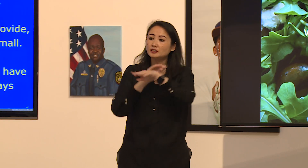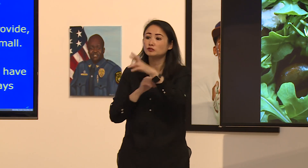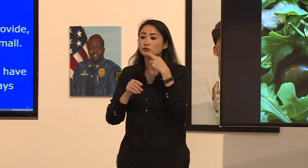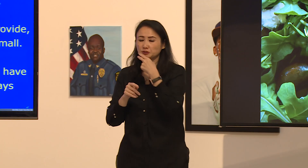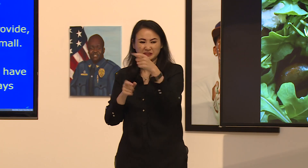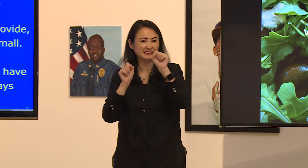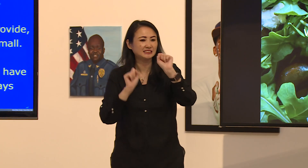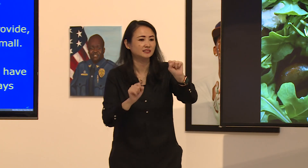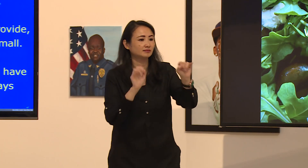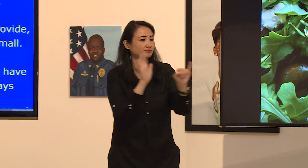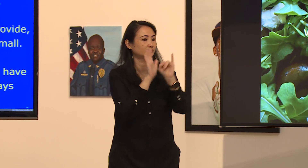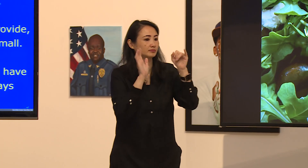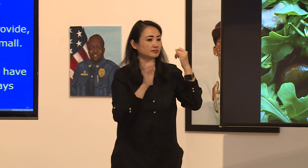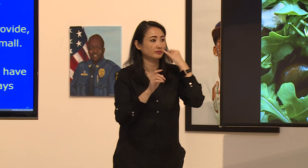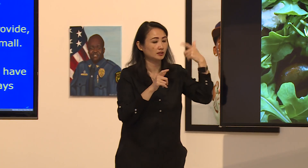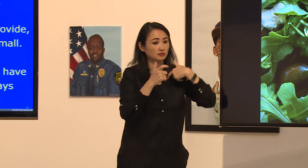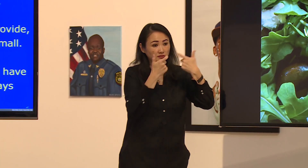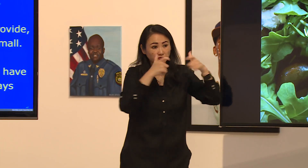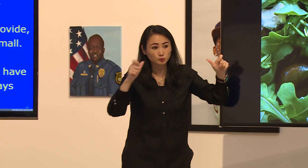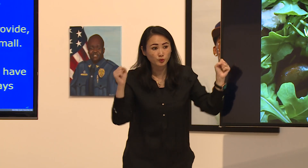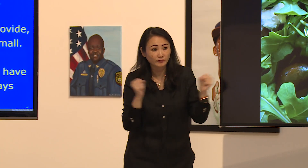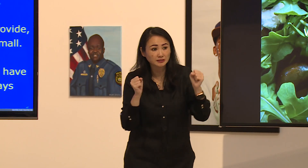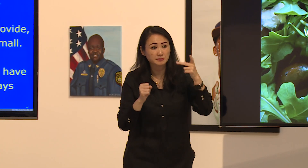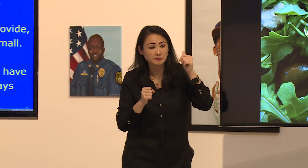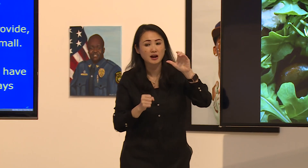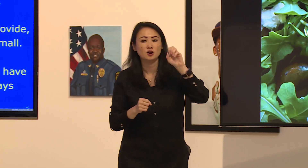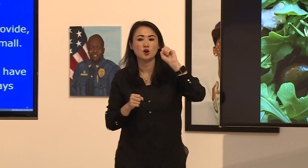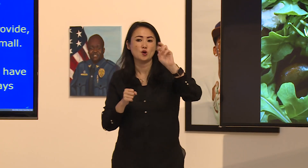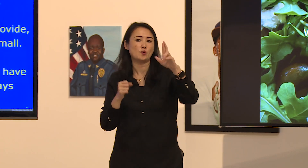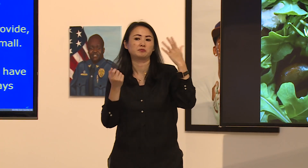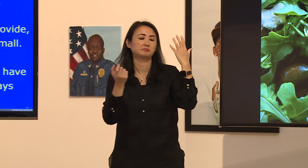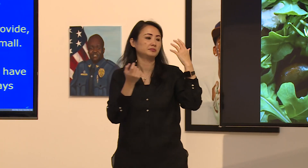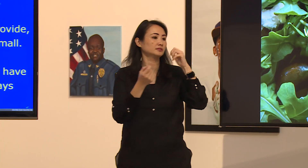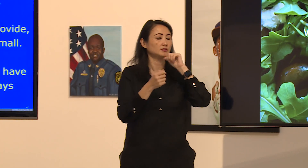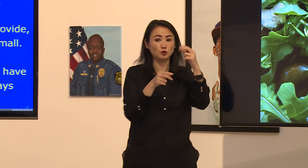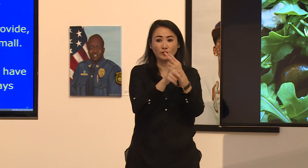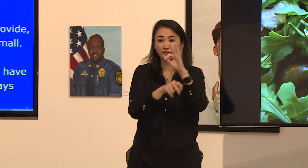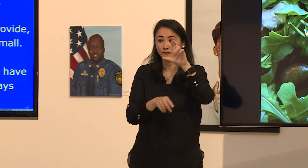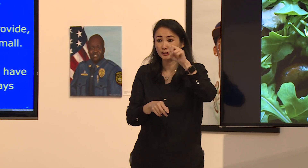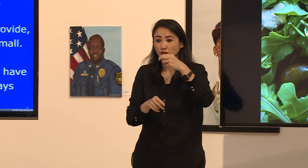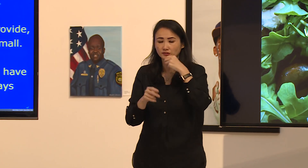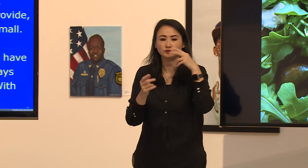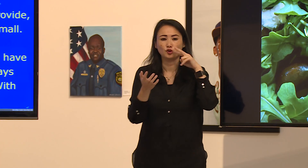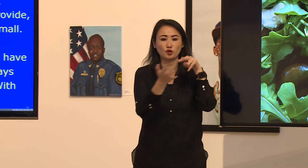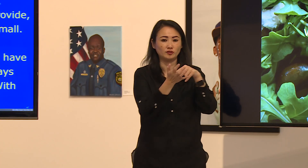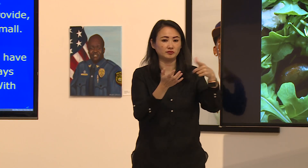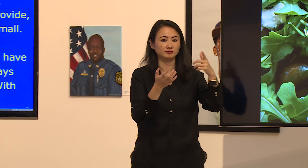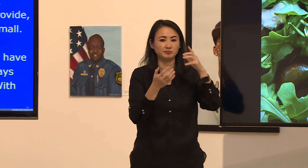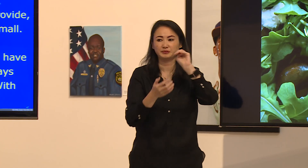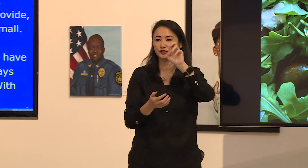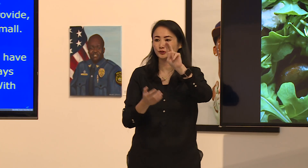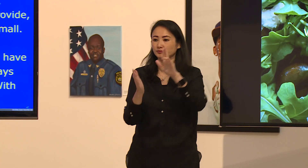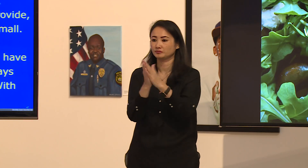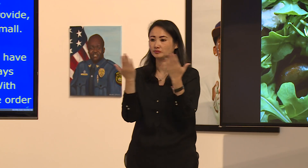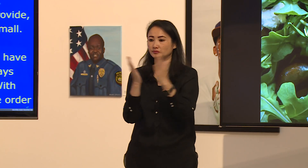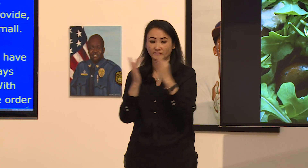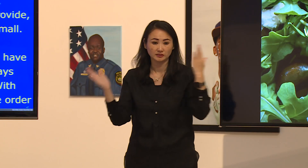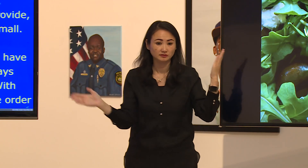the limited amount of supplies that we order, we are able to make a grandiose amount of different options provided to you. And you can see